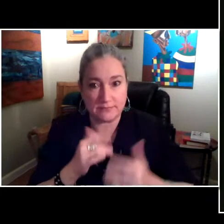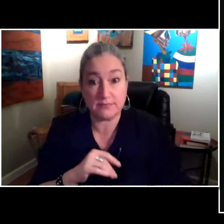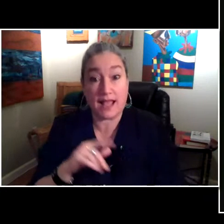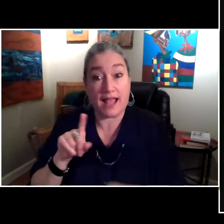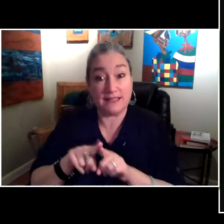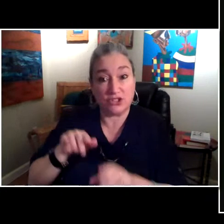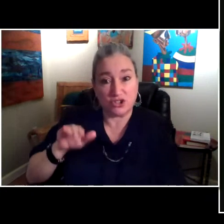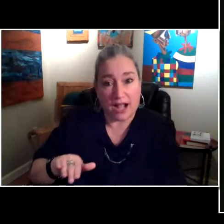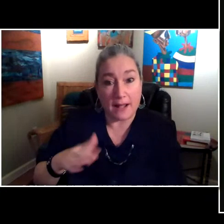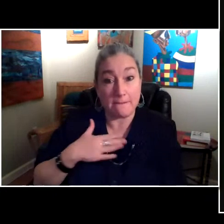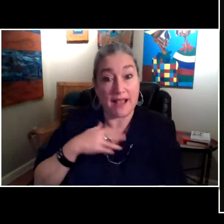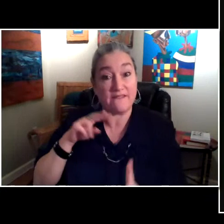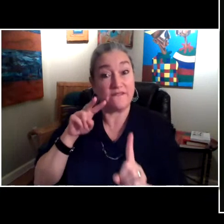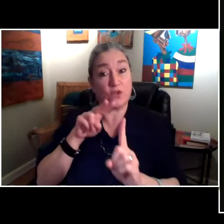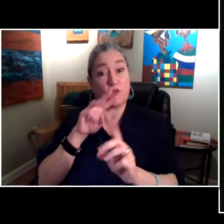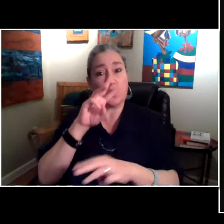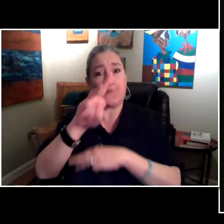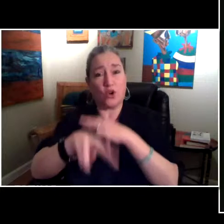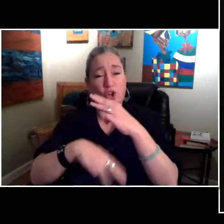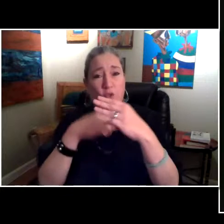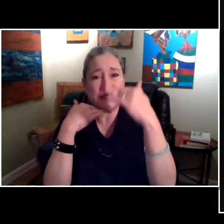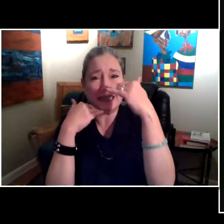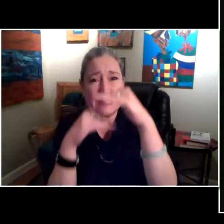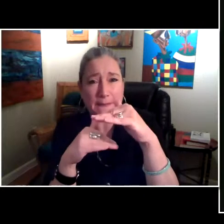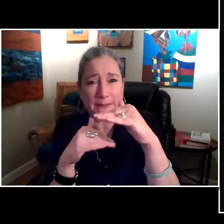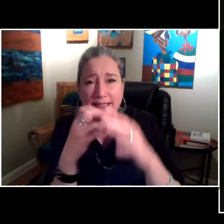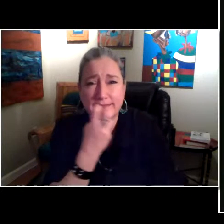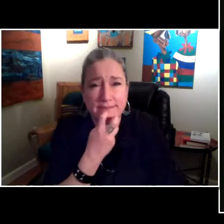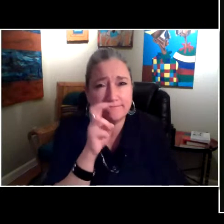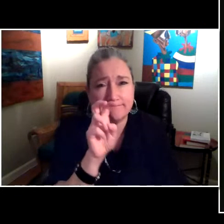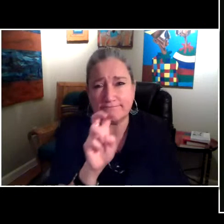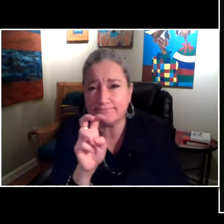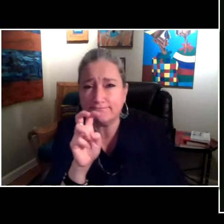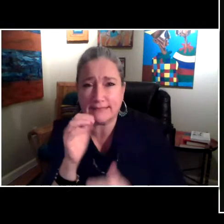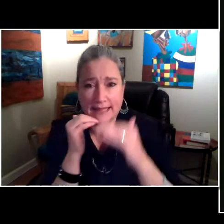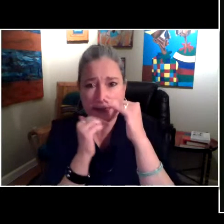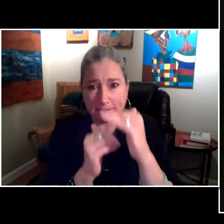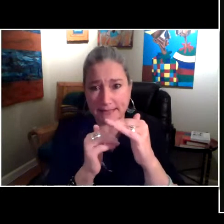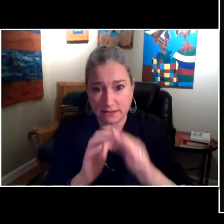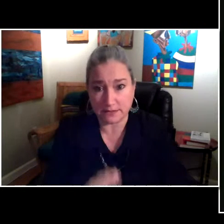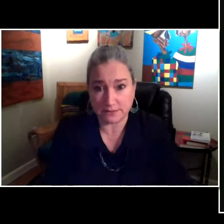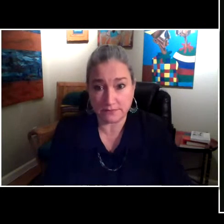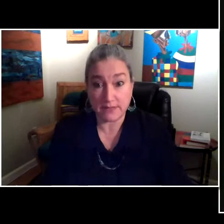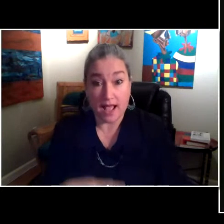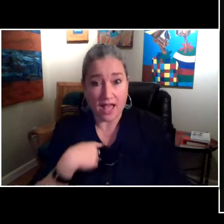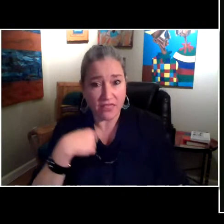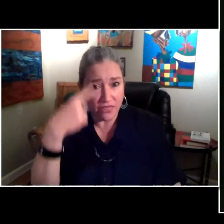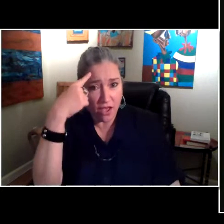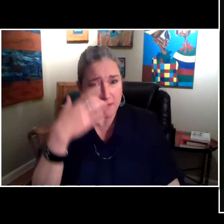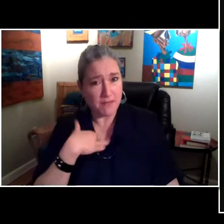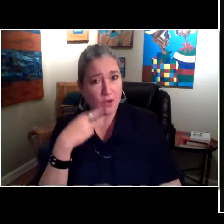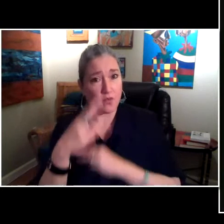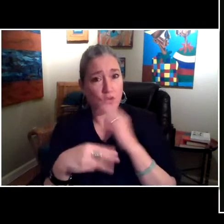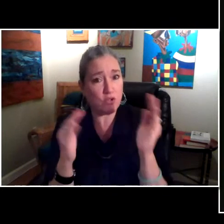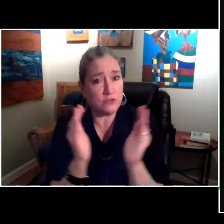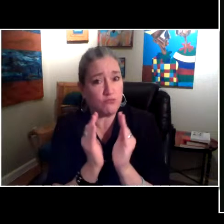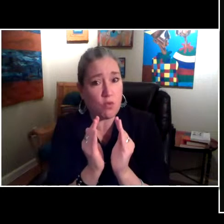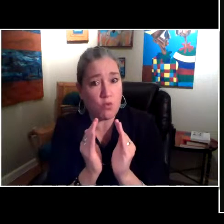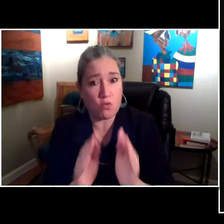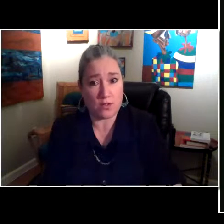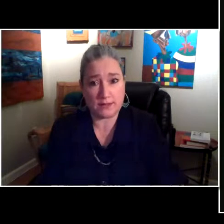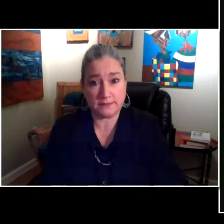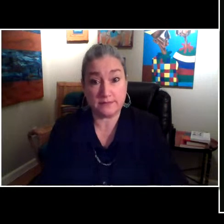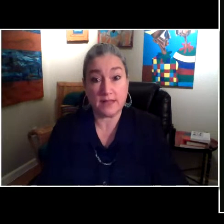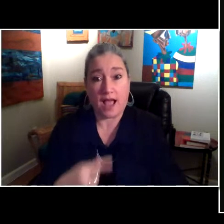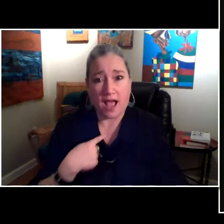reading lips and speaking and just getting by with that. And as a child, my view of the world was so